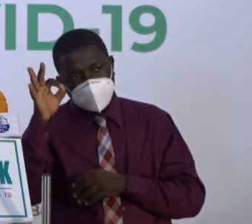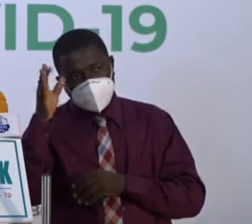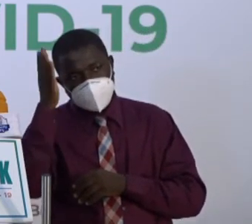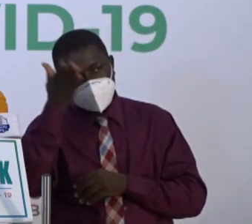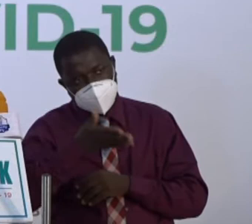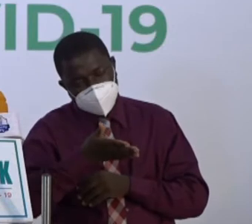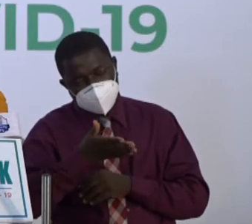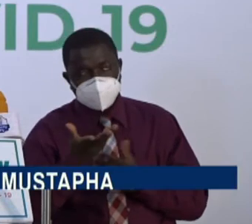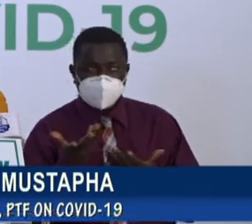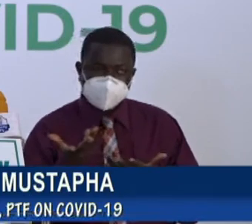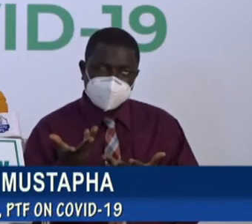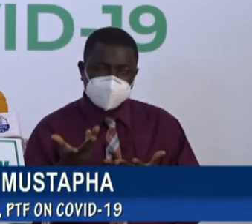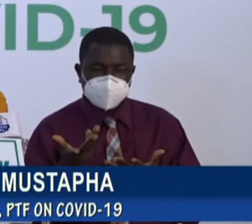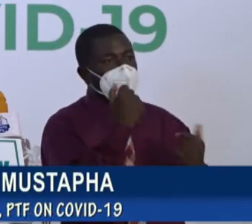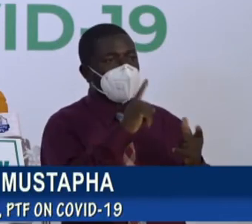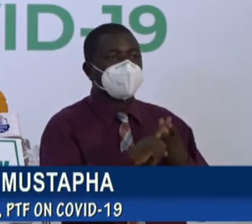www.statehouse.gov.ng/COVID-19/.